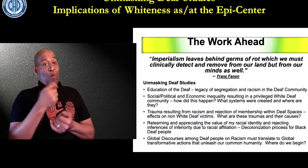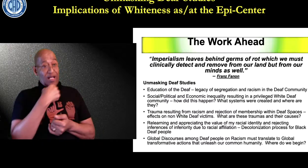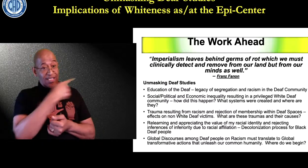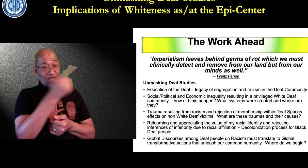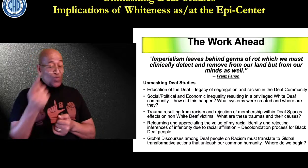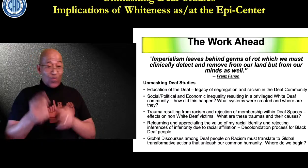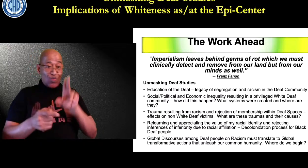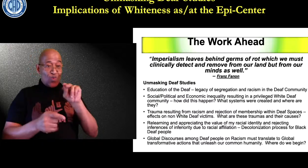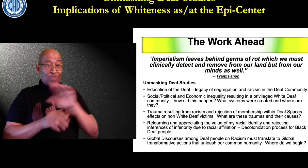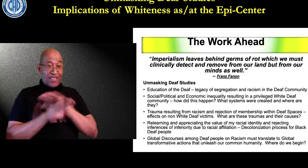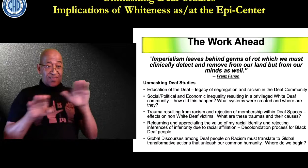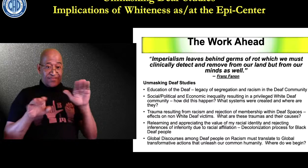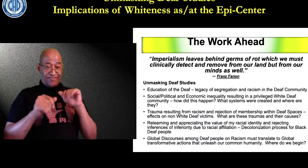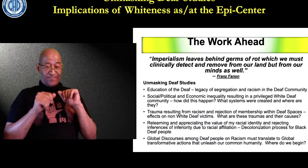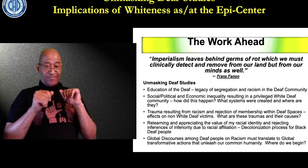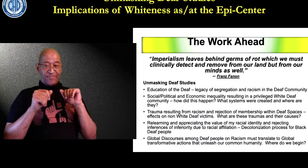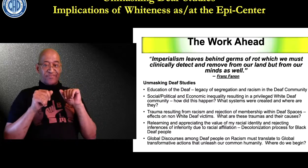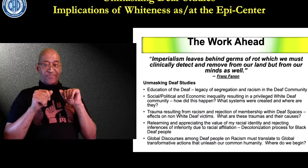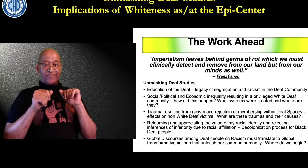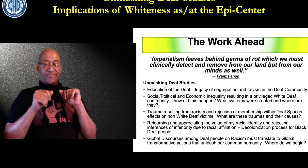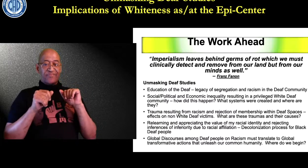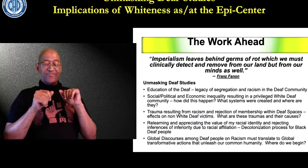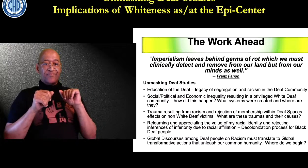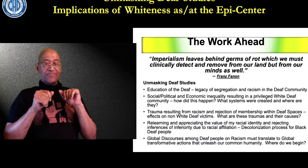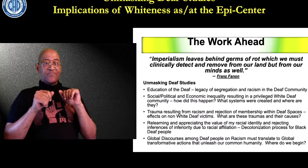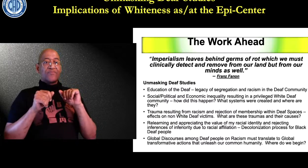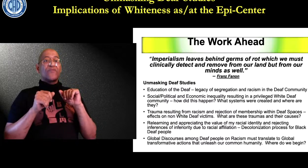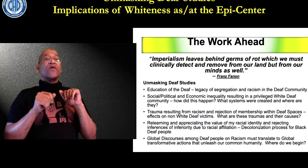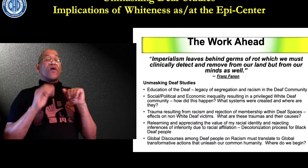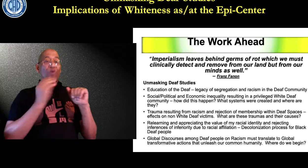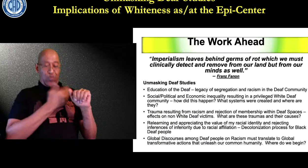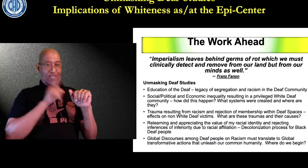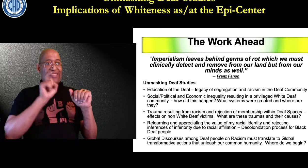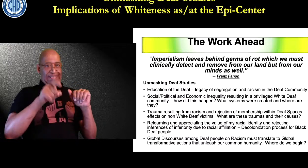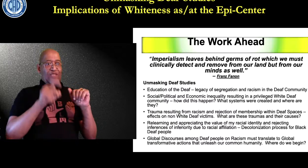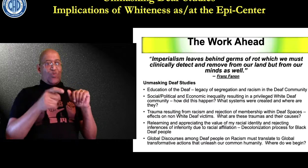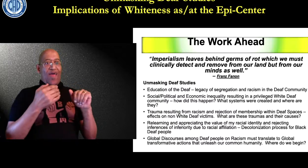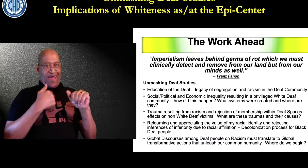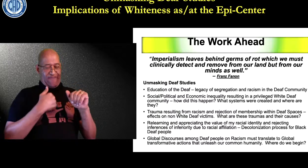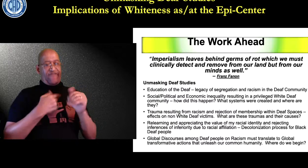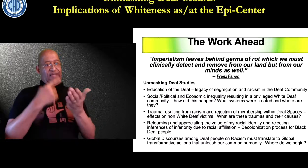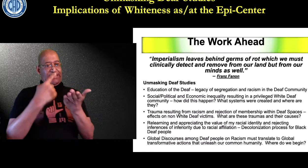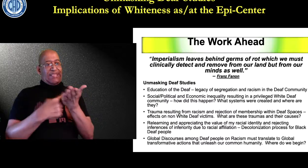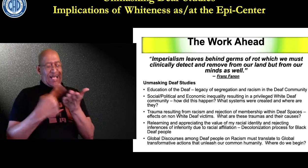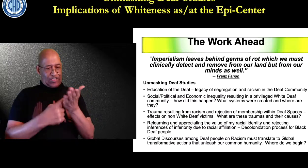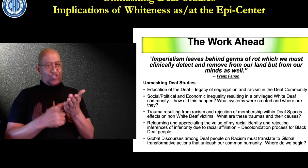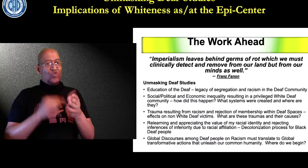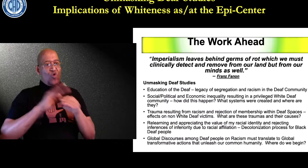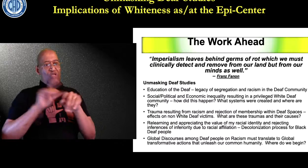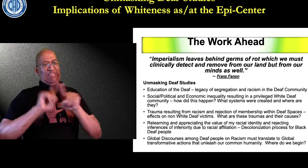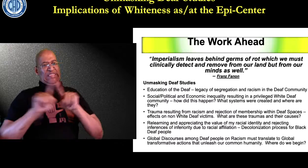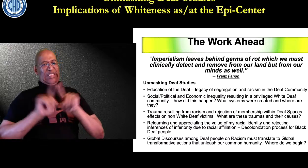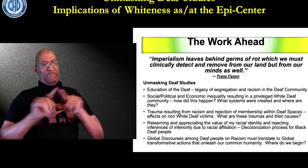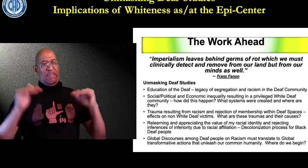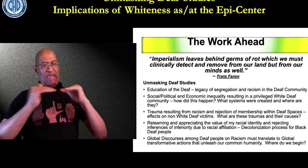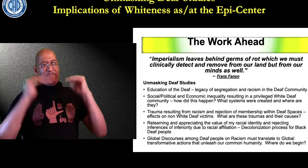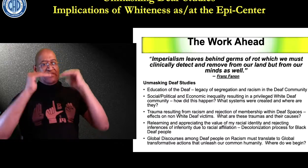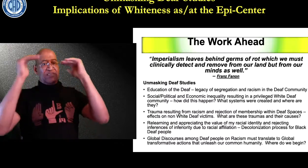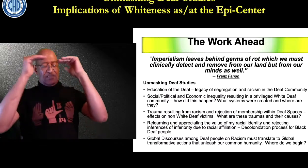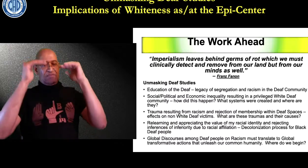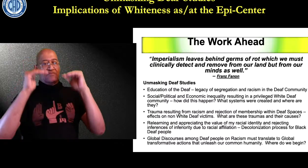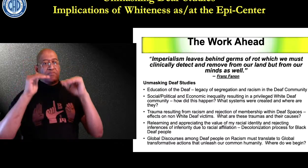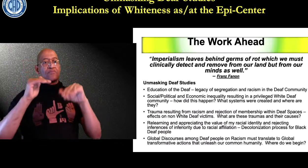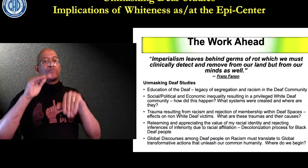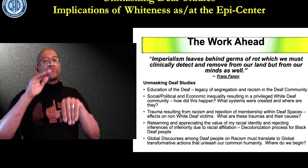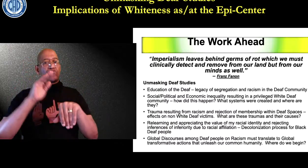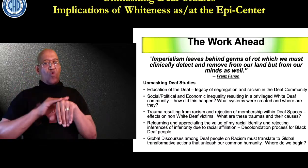But if you have that attitude of being superiority, then you will miss that, have that missed opportunity and assume that that's